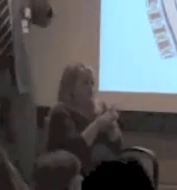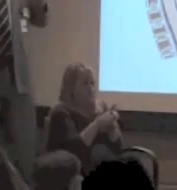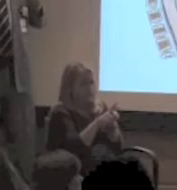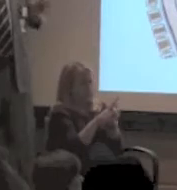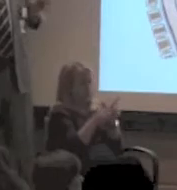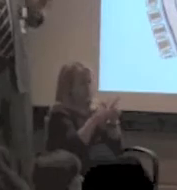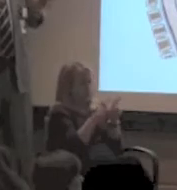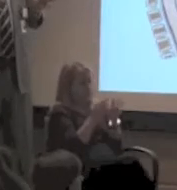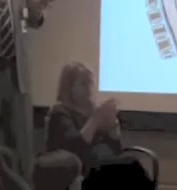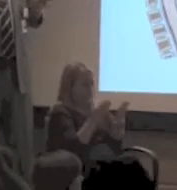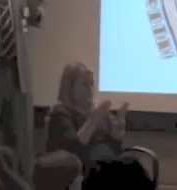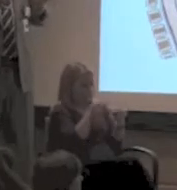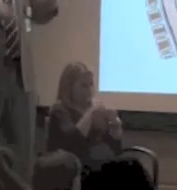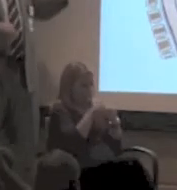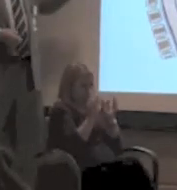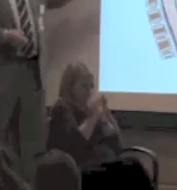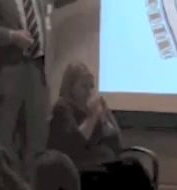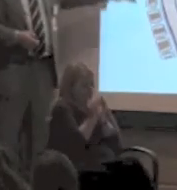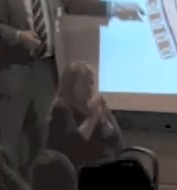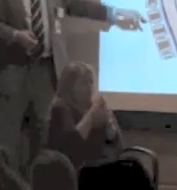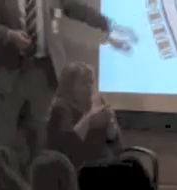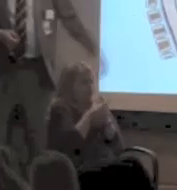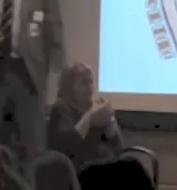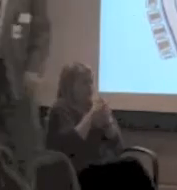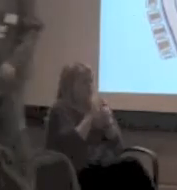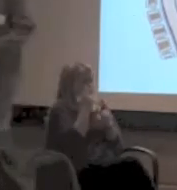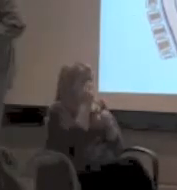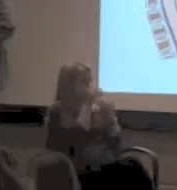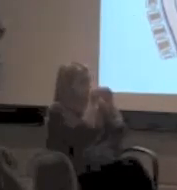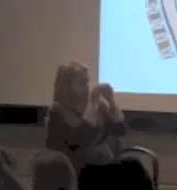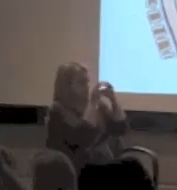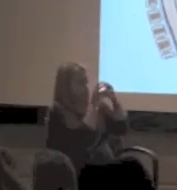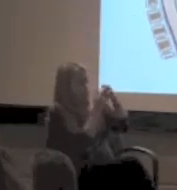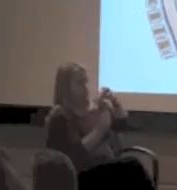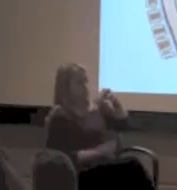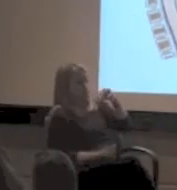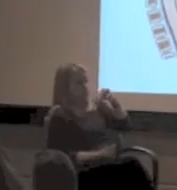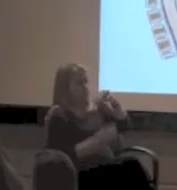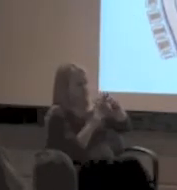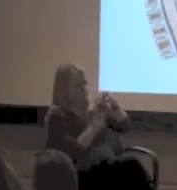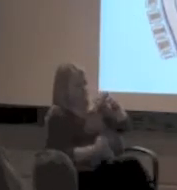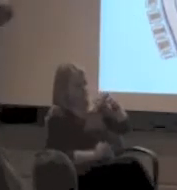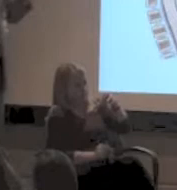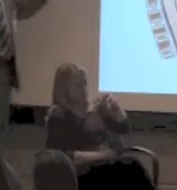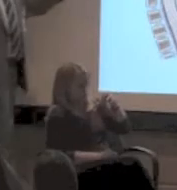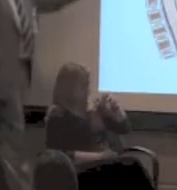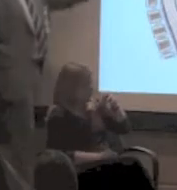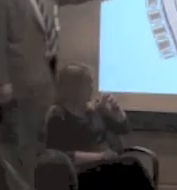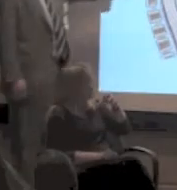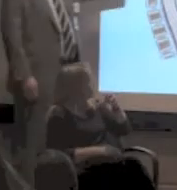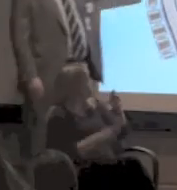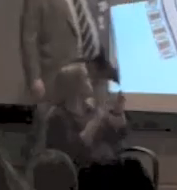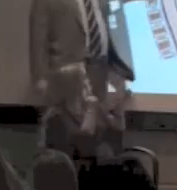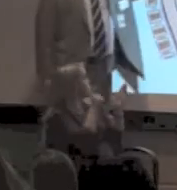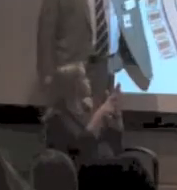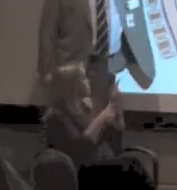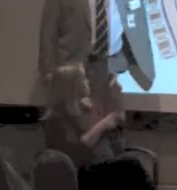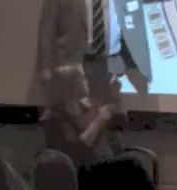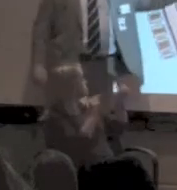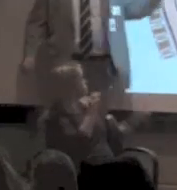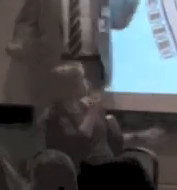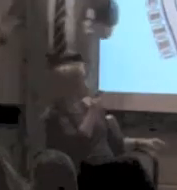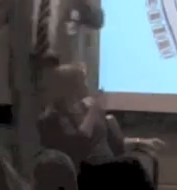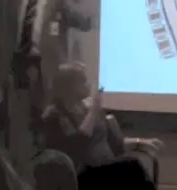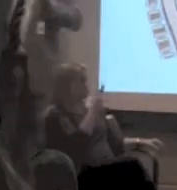stuff into a smaller box, and that's why it's coming down. Another thing to note is the torcula.